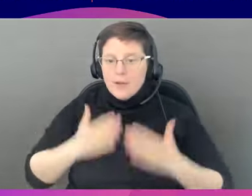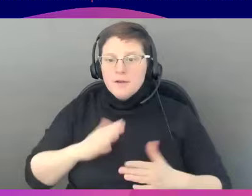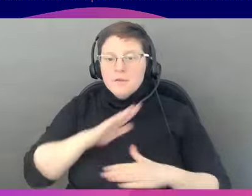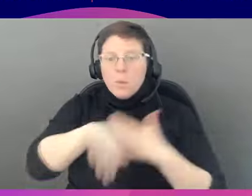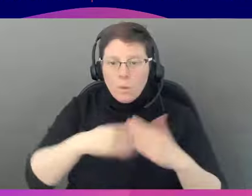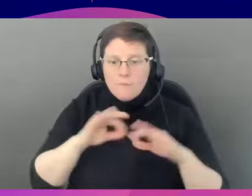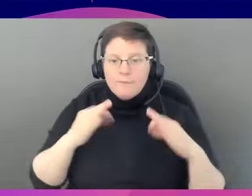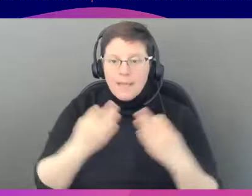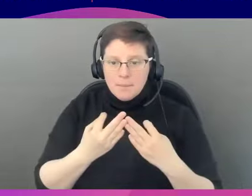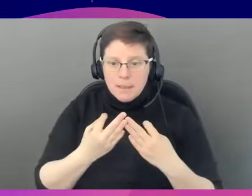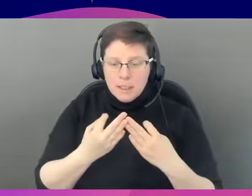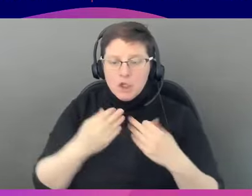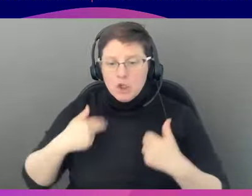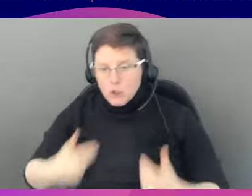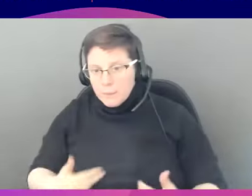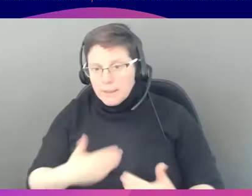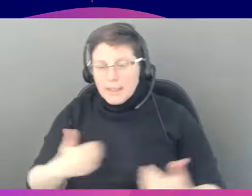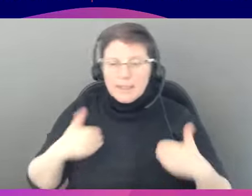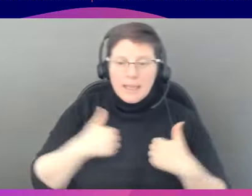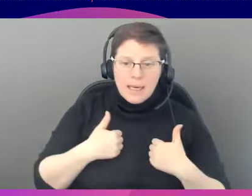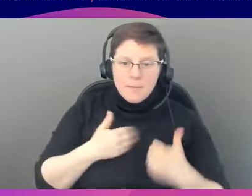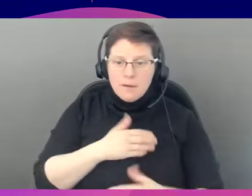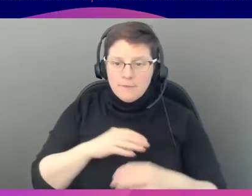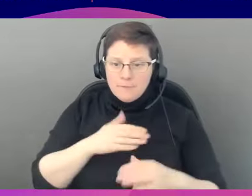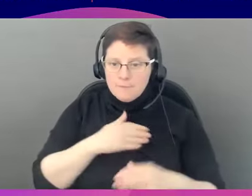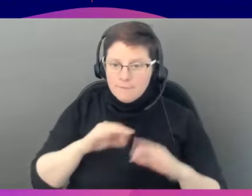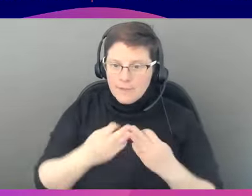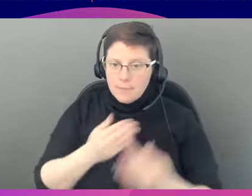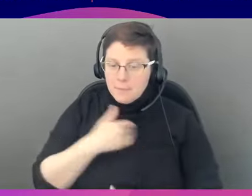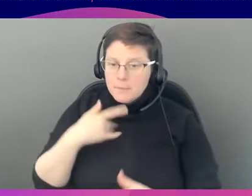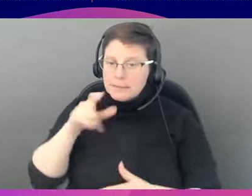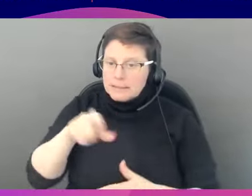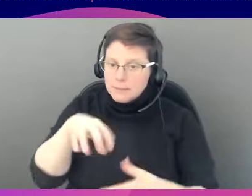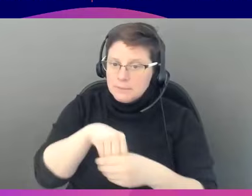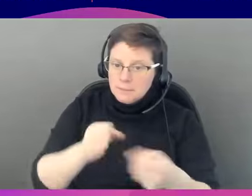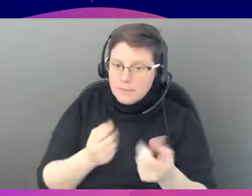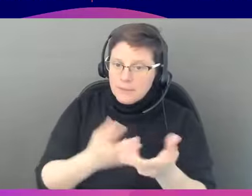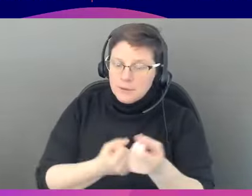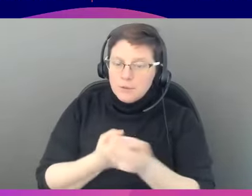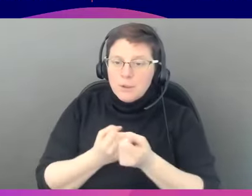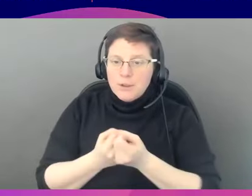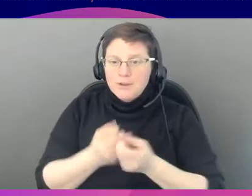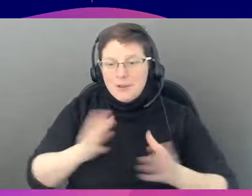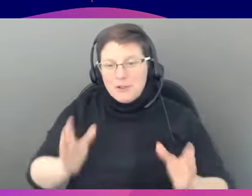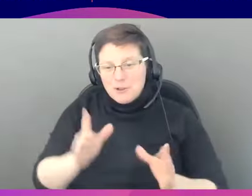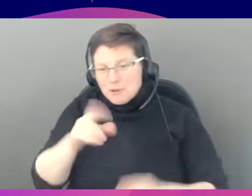animal family members. So I would highly encourage folks to check that out.